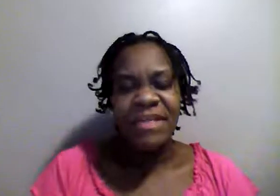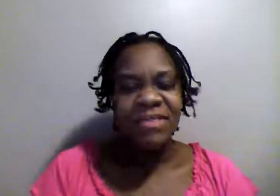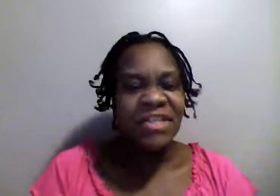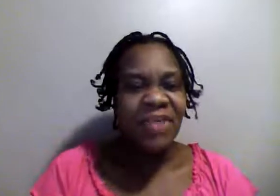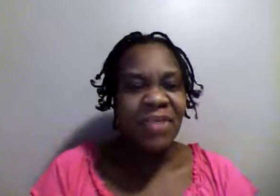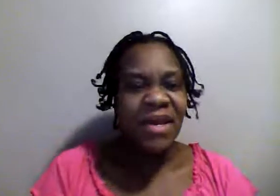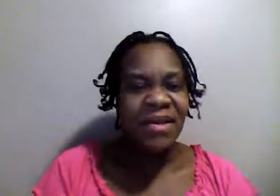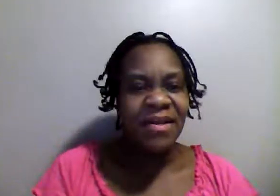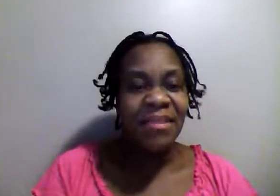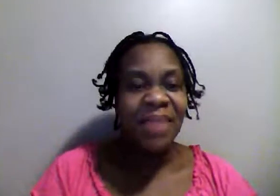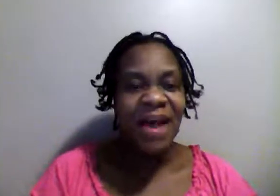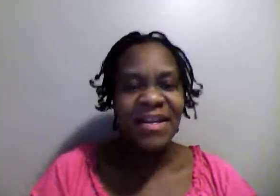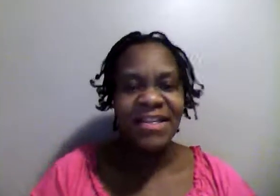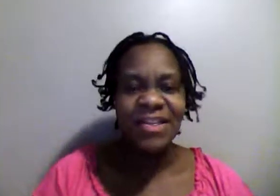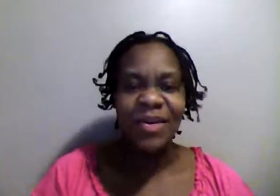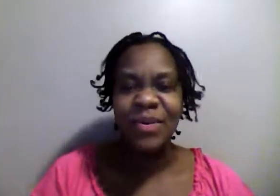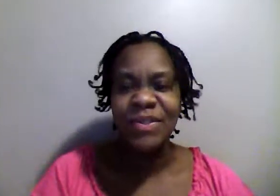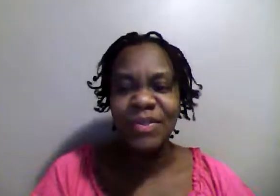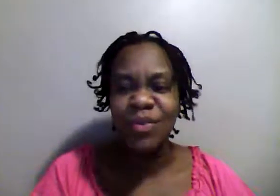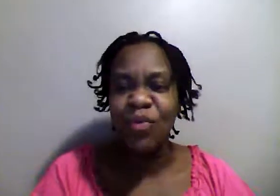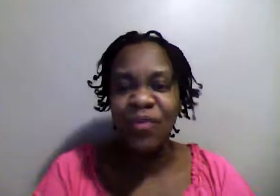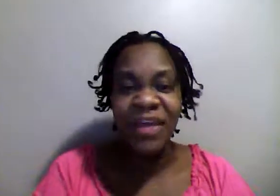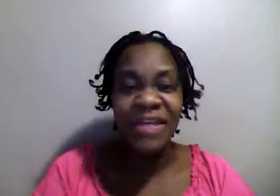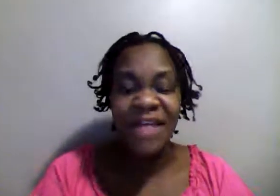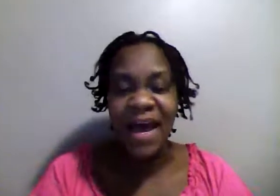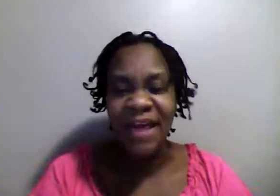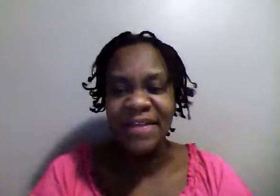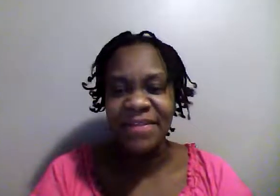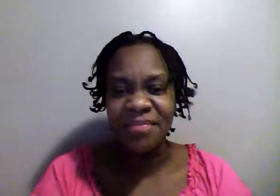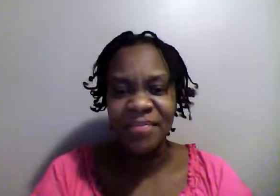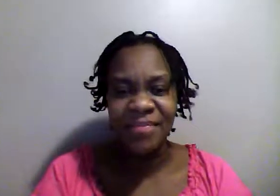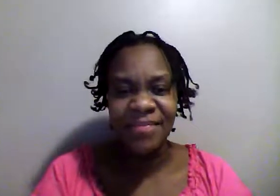especially when the plant is close to 2 feet in height?